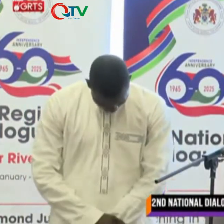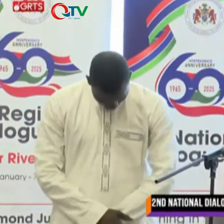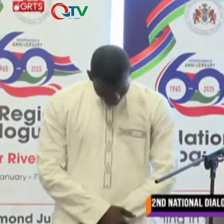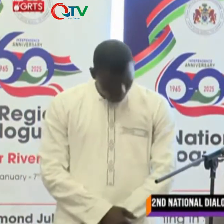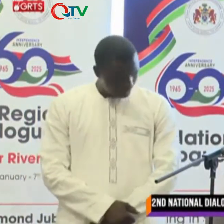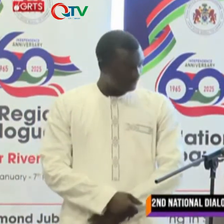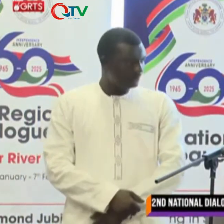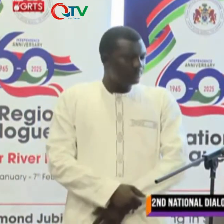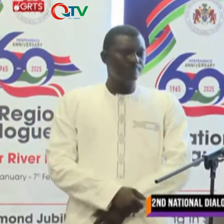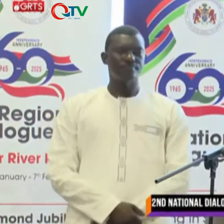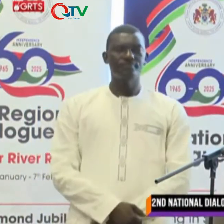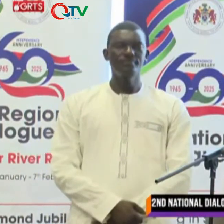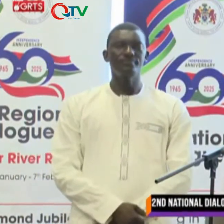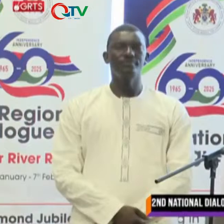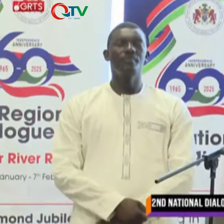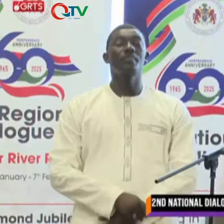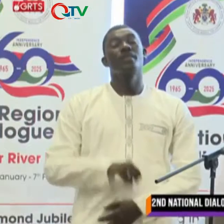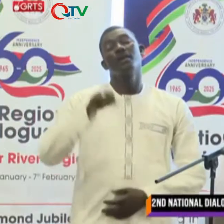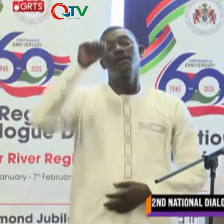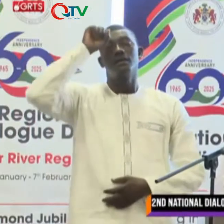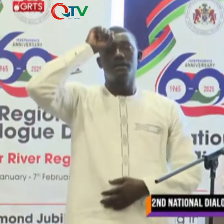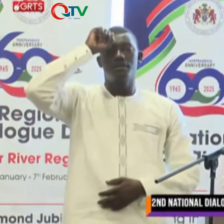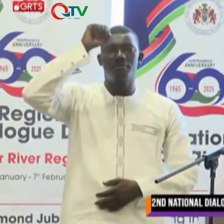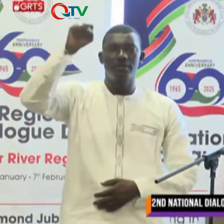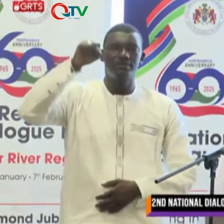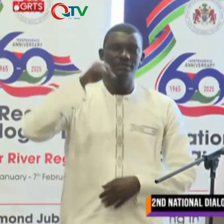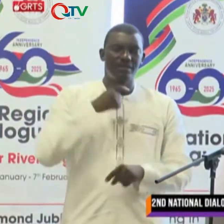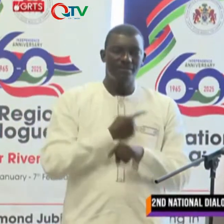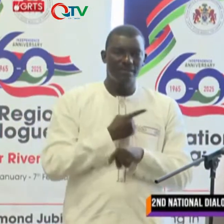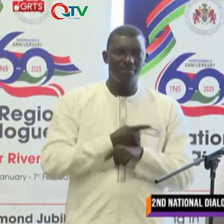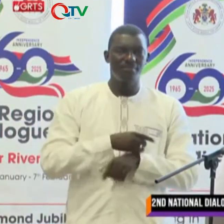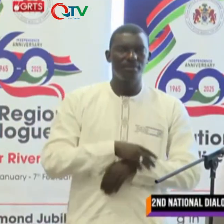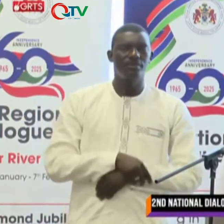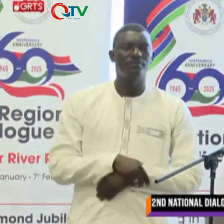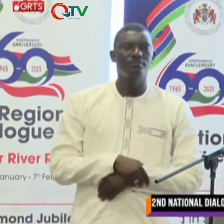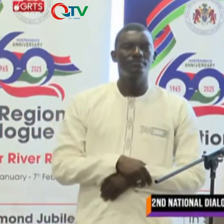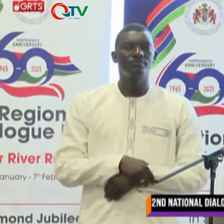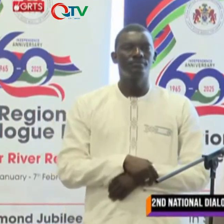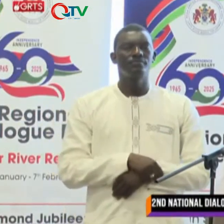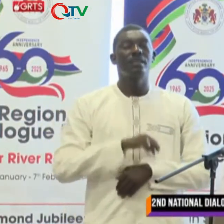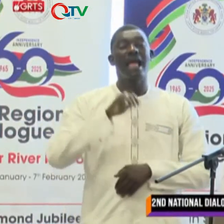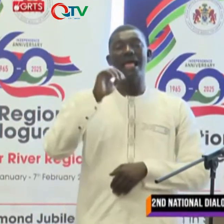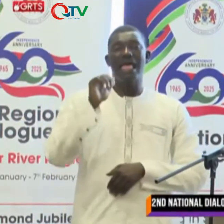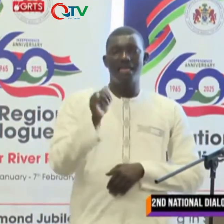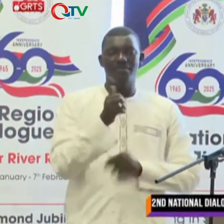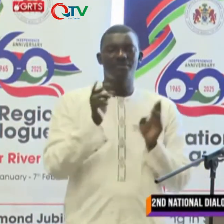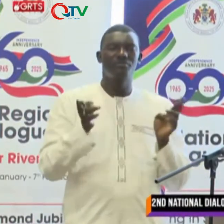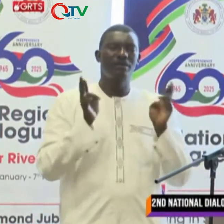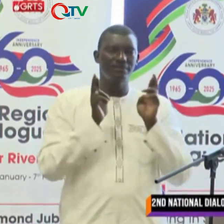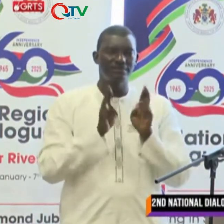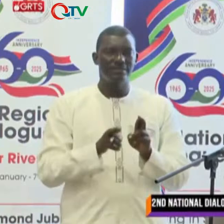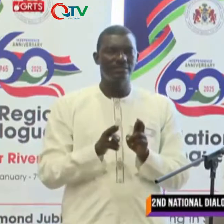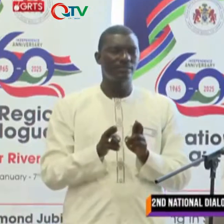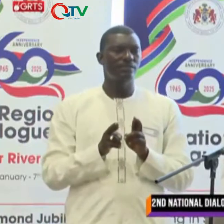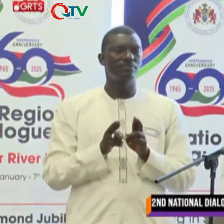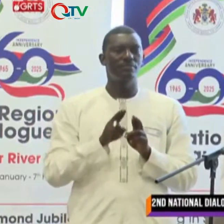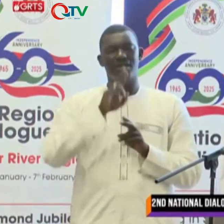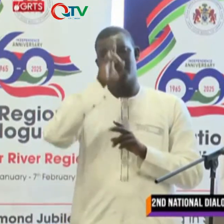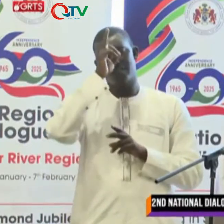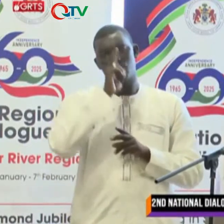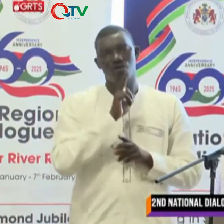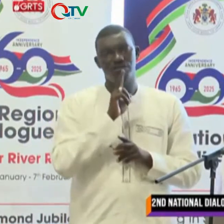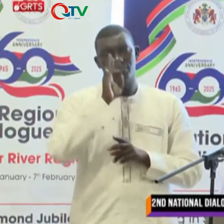Your Excellency, the President of the Republic, ably represented by the